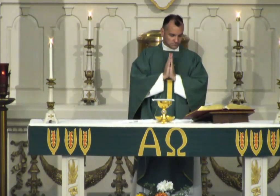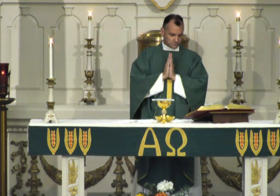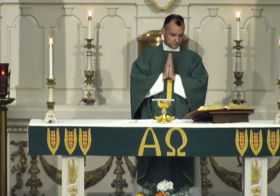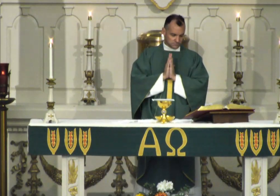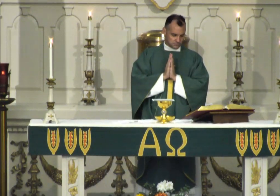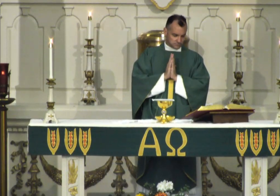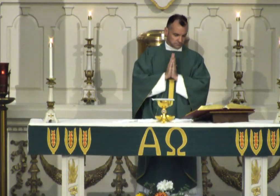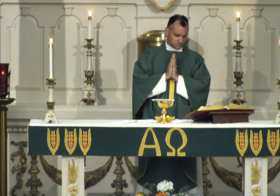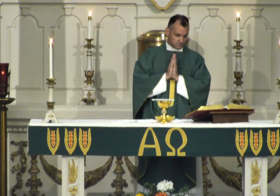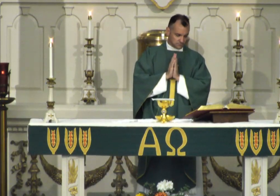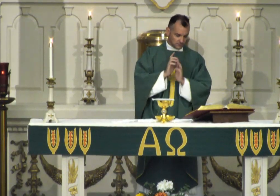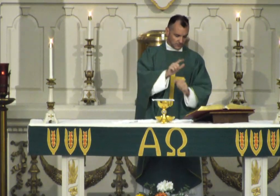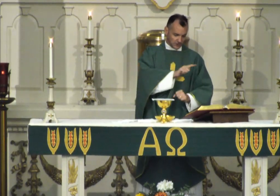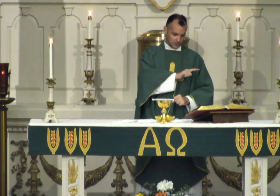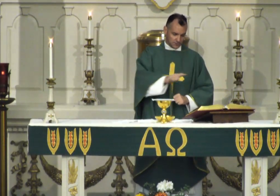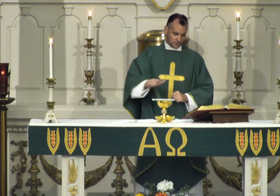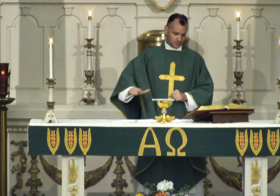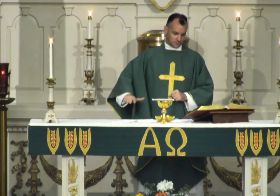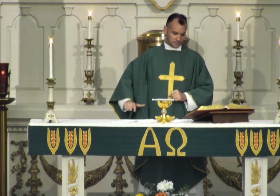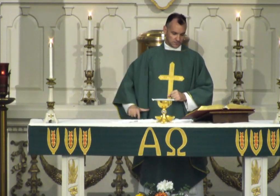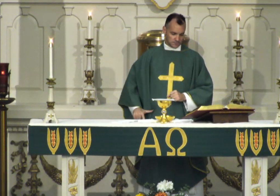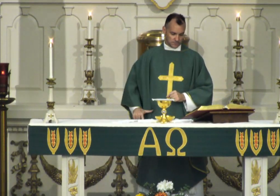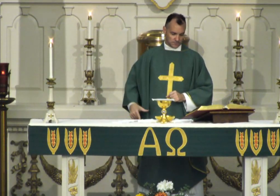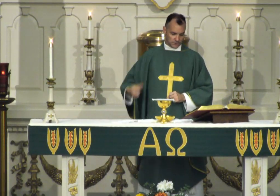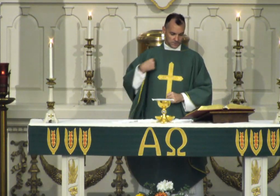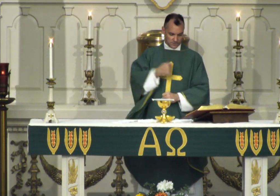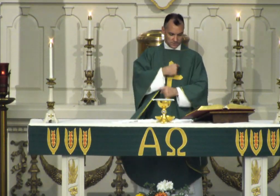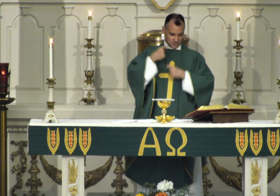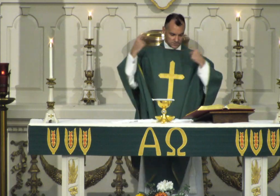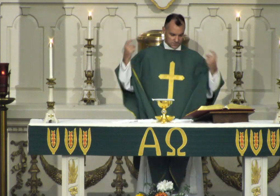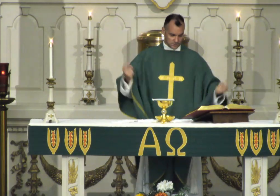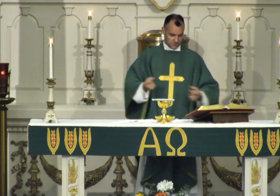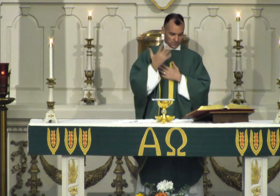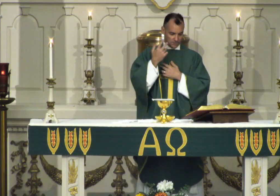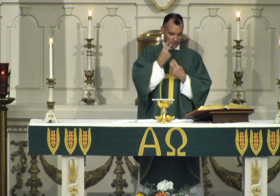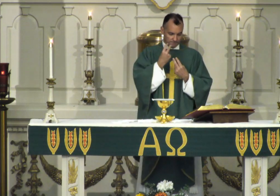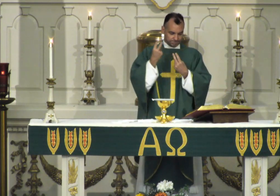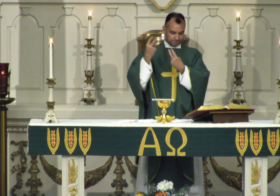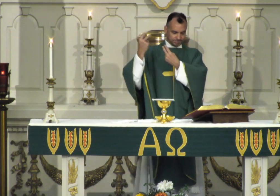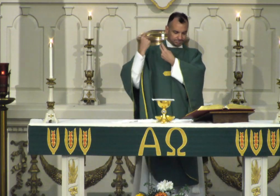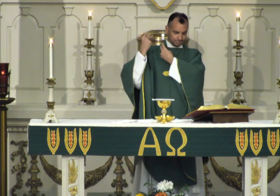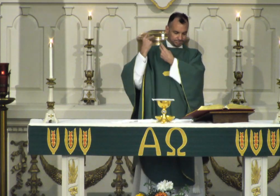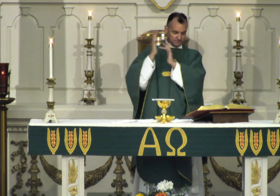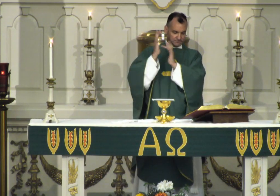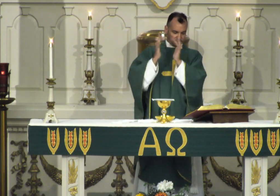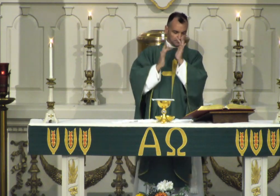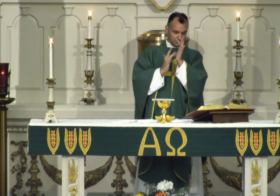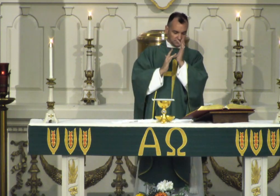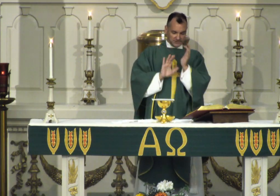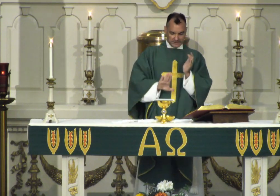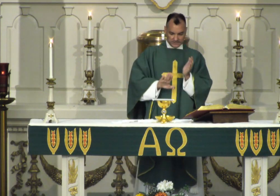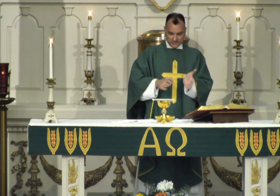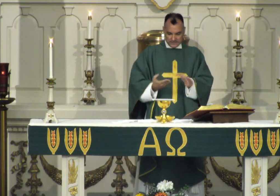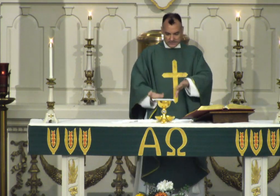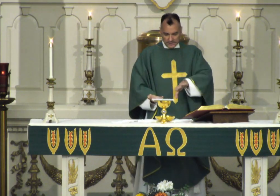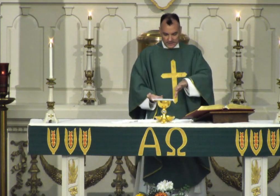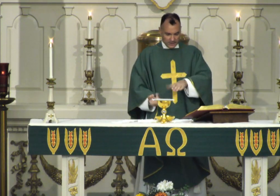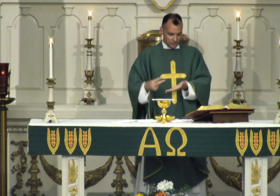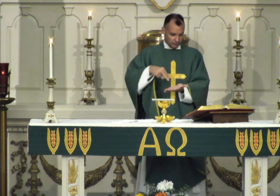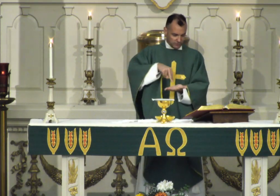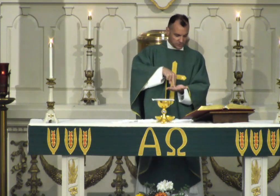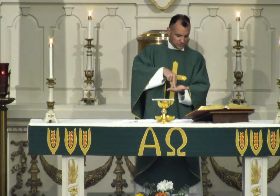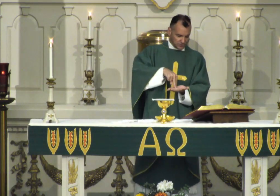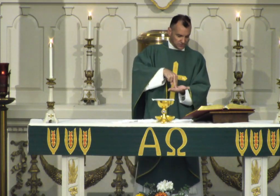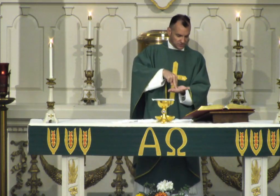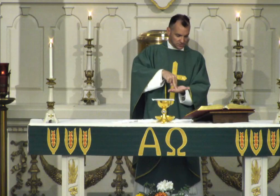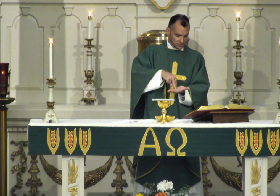again. Therefore, as we celebrate the memorial of his death and resurrection, We offer you, Lord, the bread